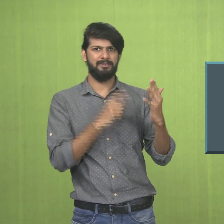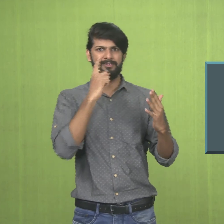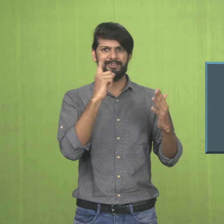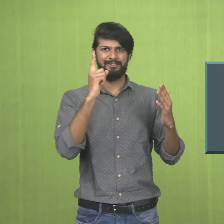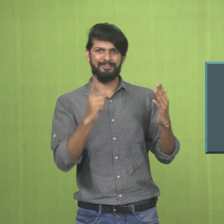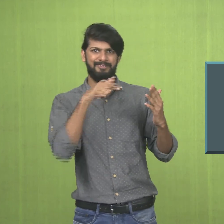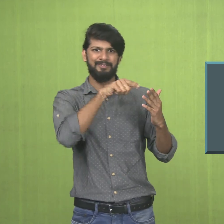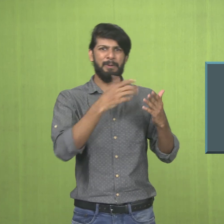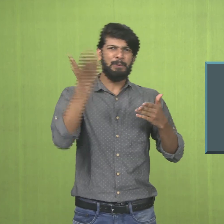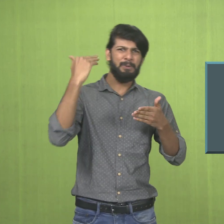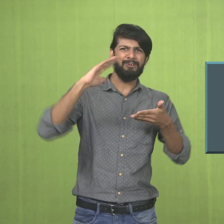Mahabharat.